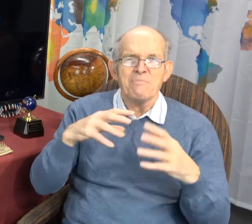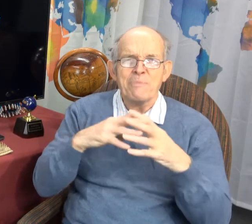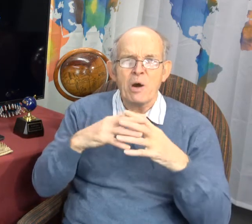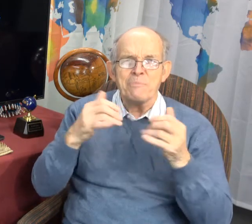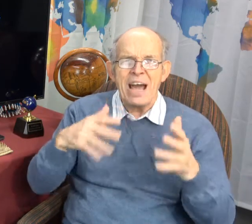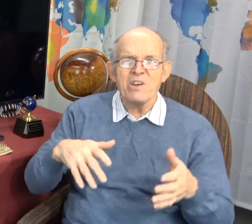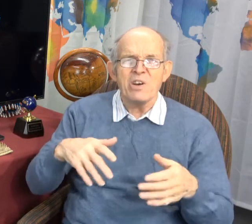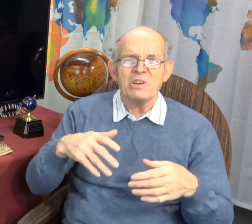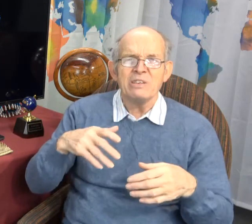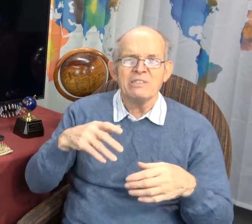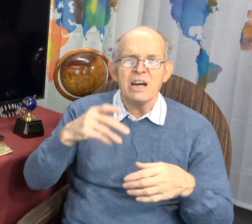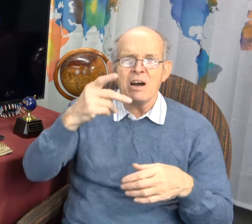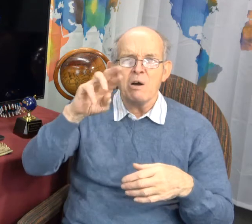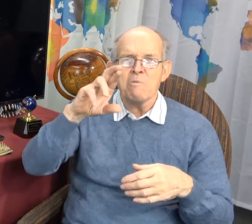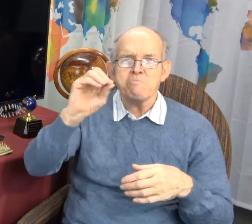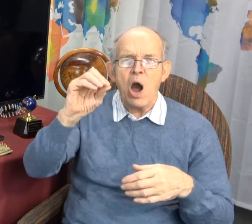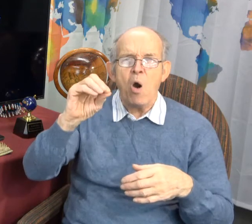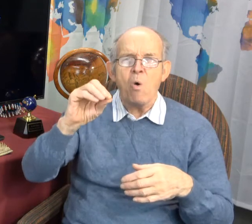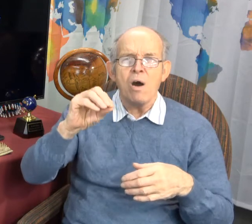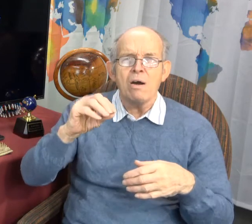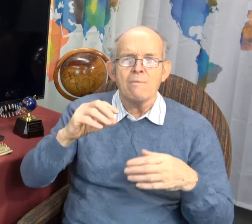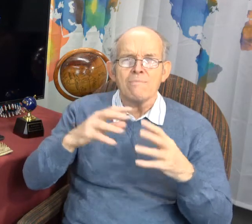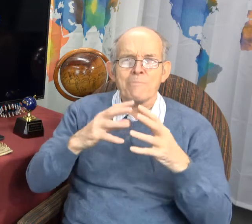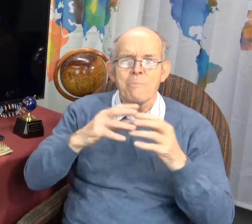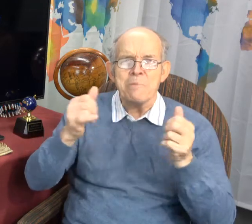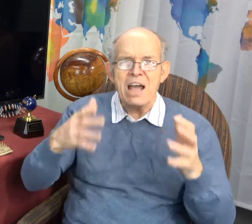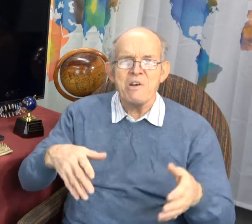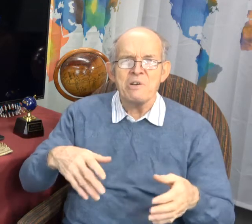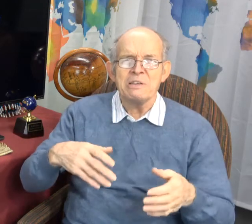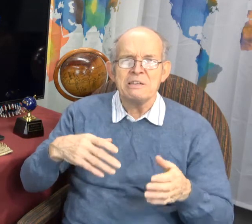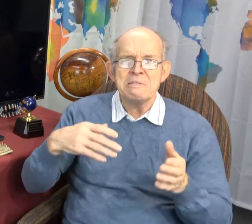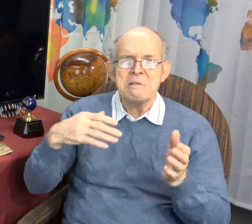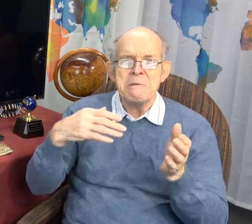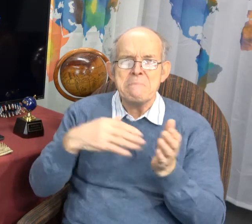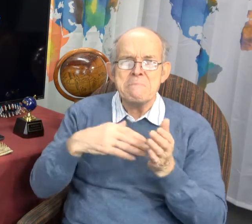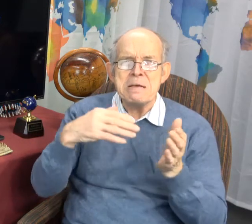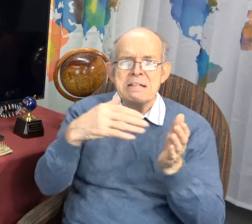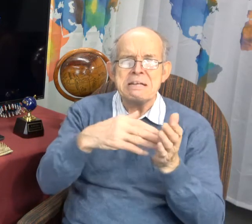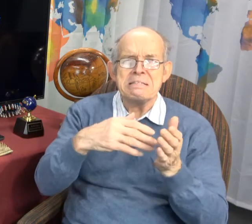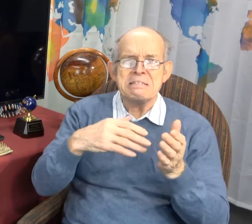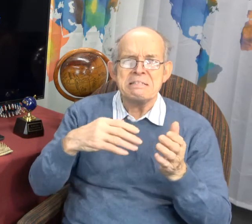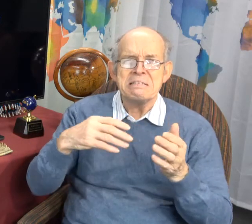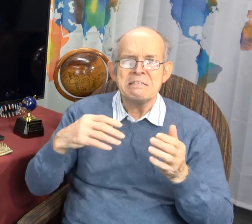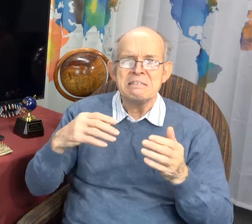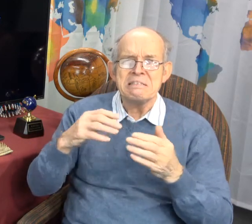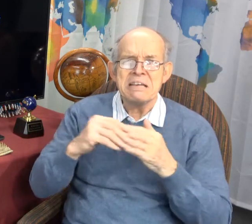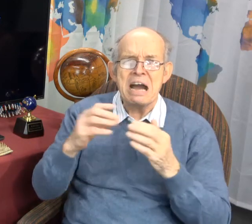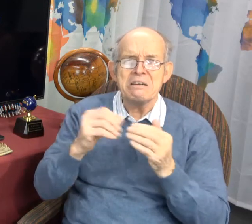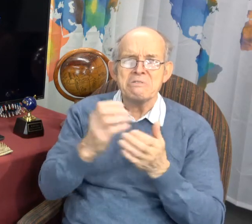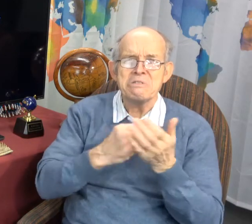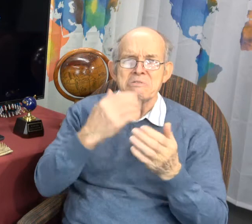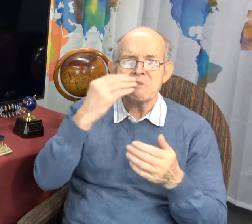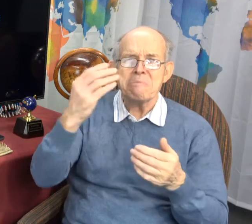football player, bro, football player, meaning, yeah, you